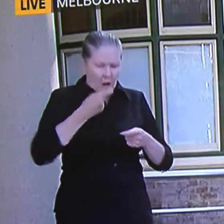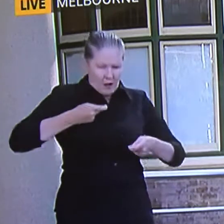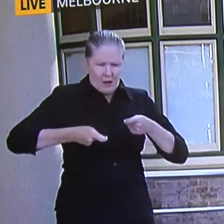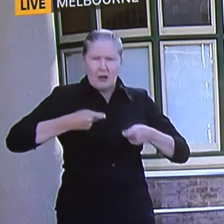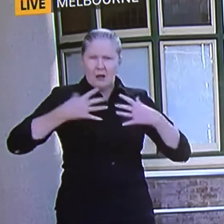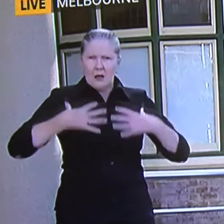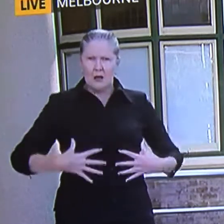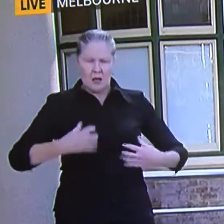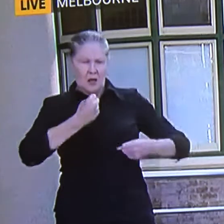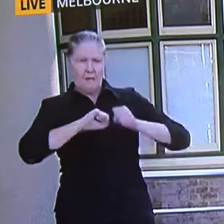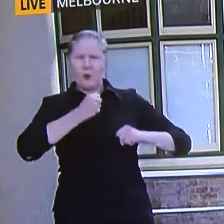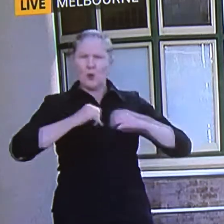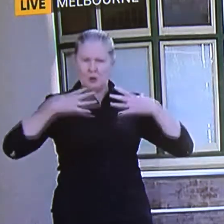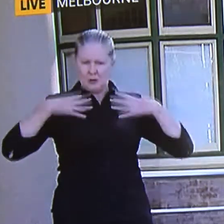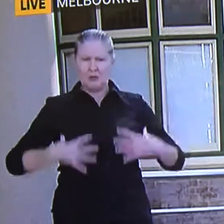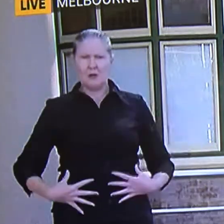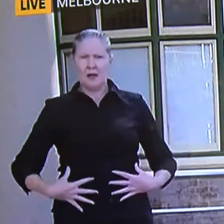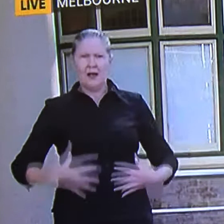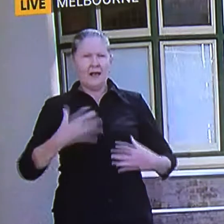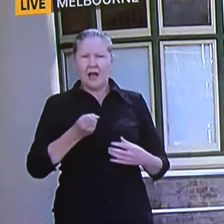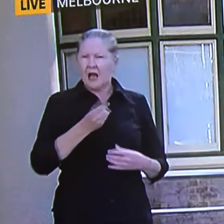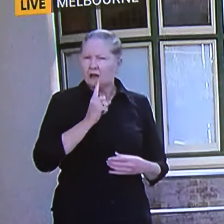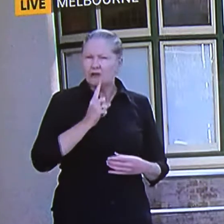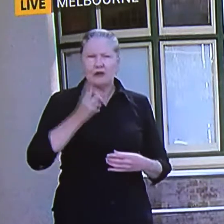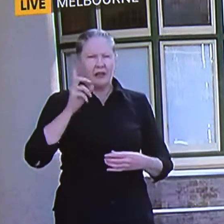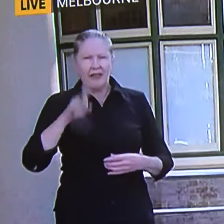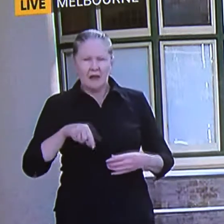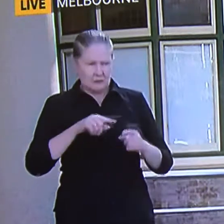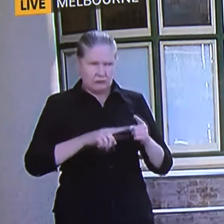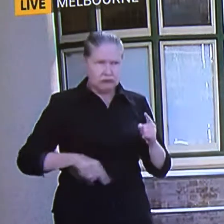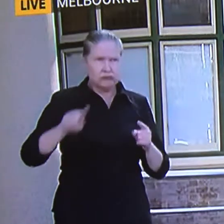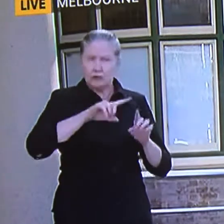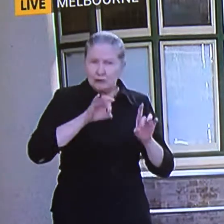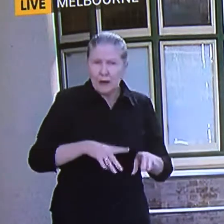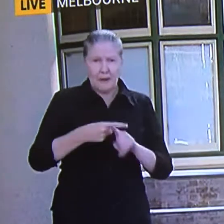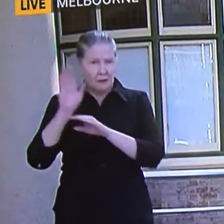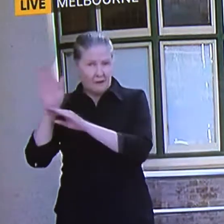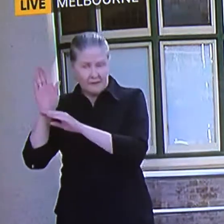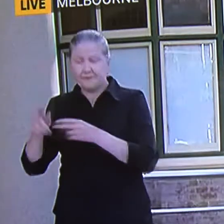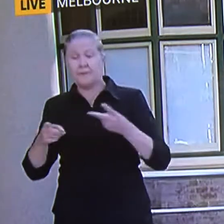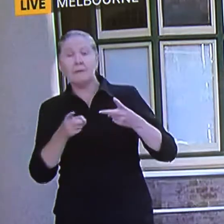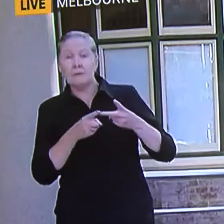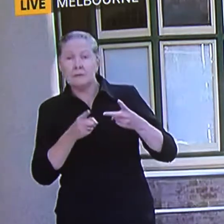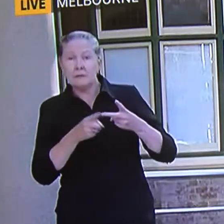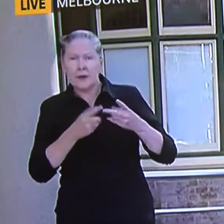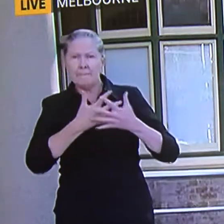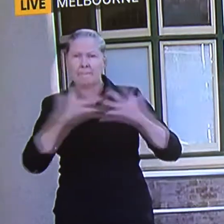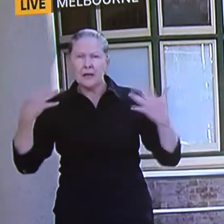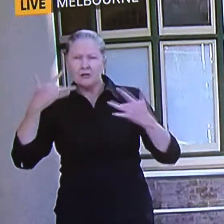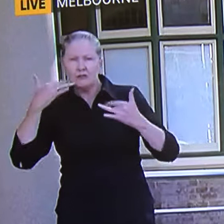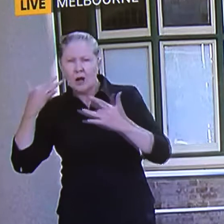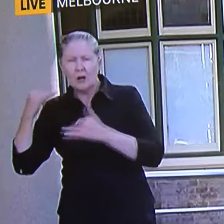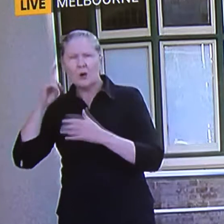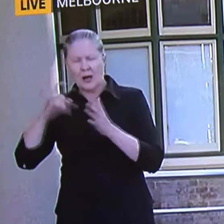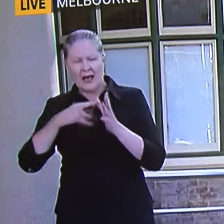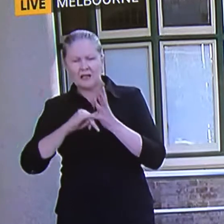in hundreds and thousands of people in intensive care across Australia and around the world. And the other is a large clinical trial called